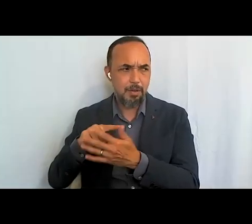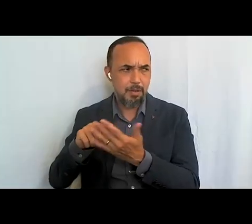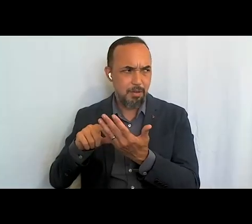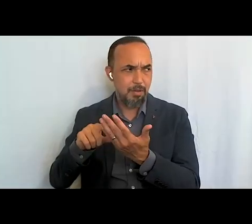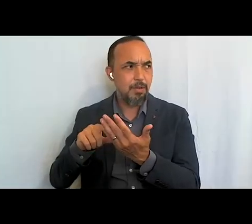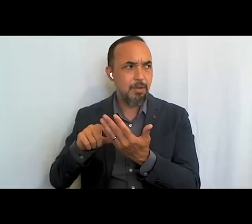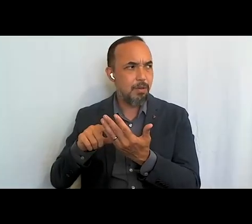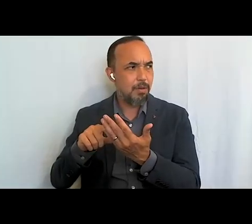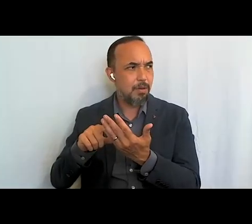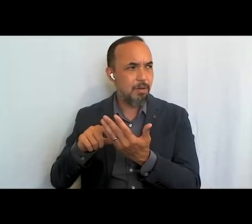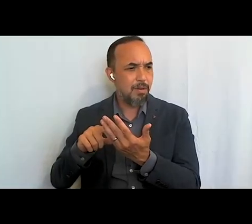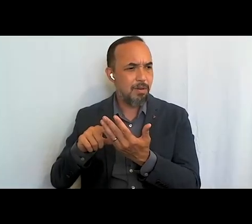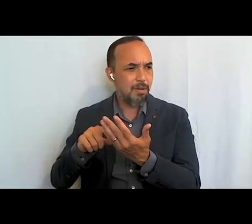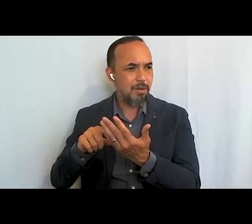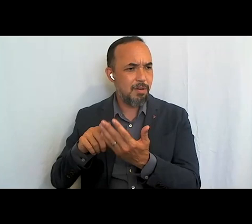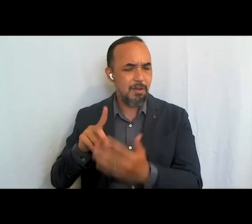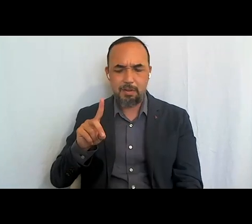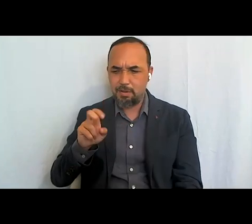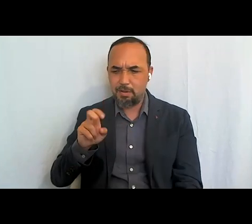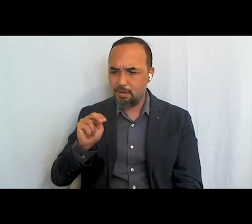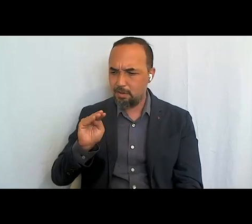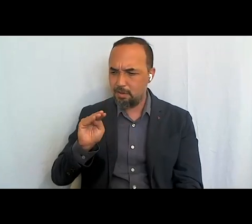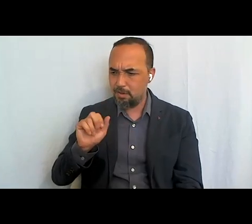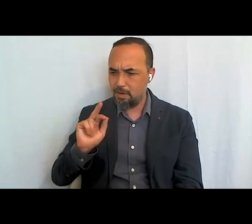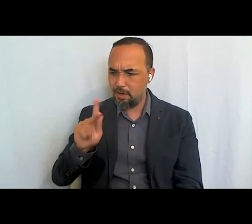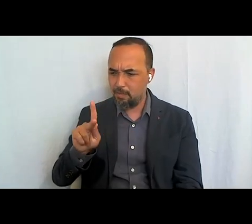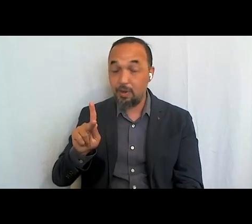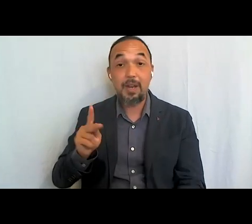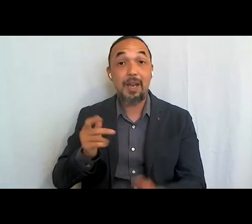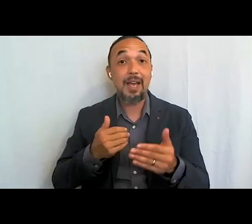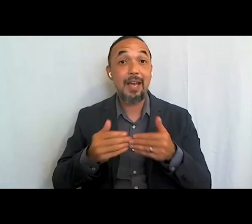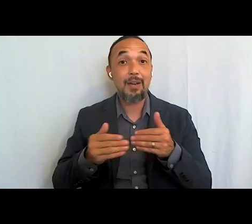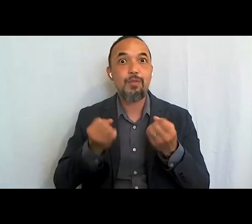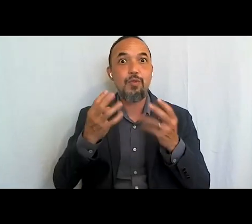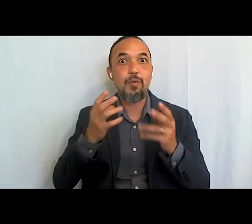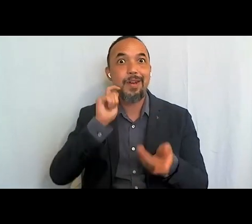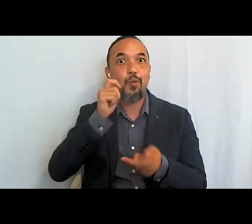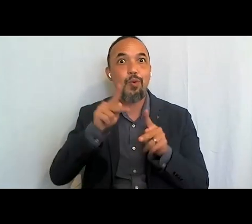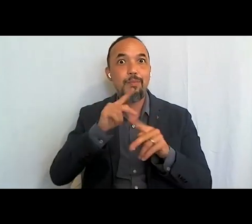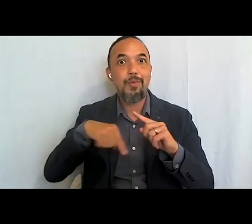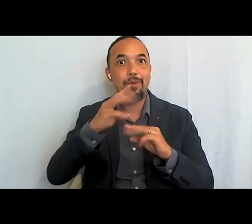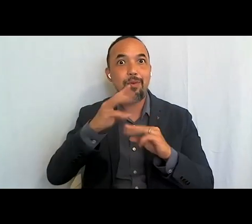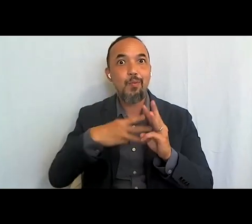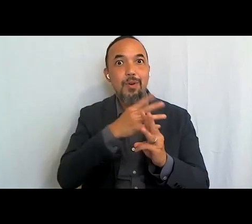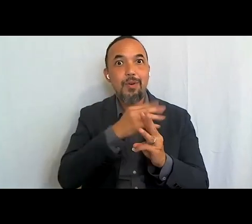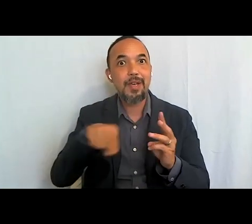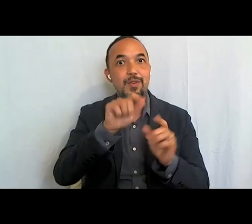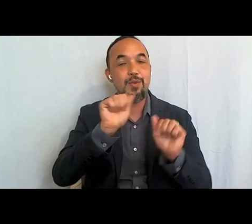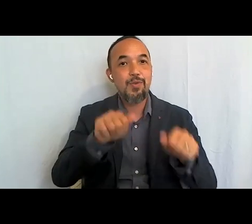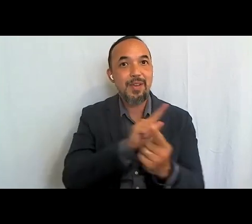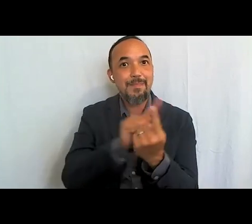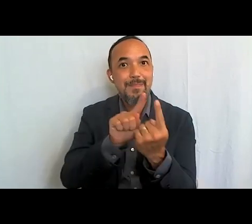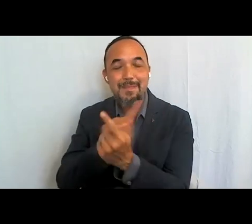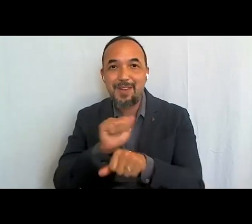was it Denmark? Anyway, there's so many rad people in the world and you get to meet these people, which is the best thing ever. So that's, don't